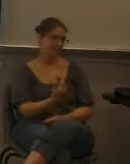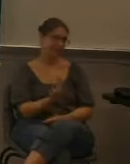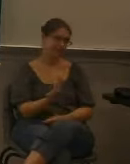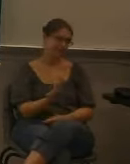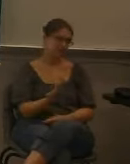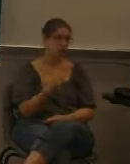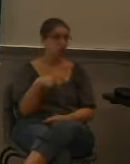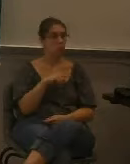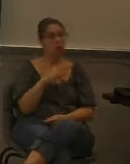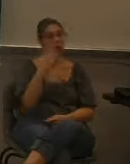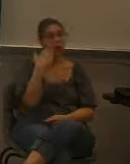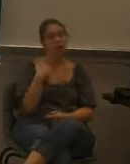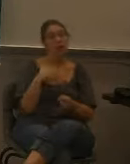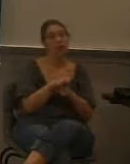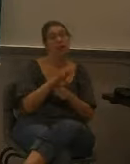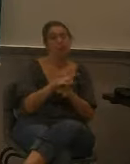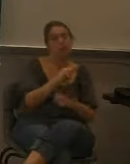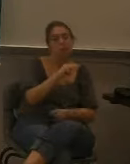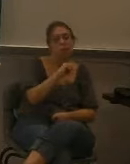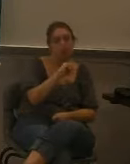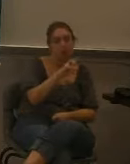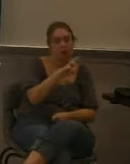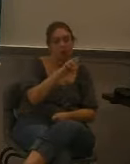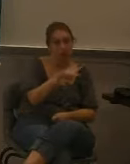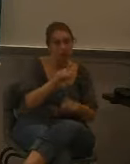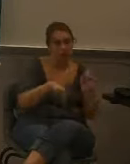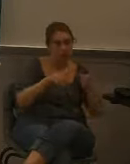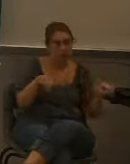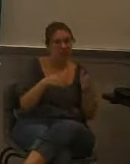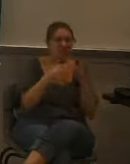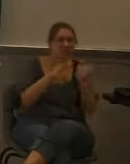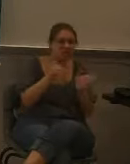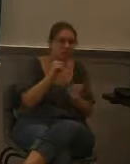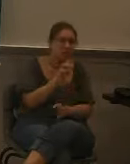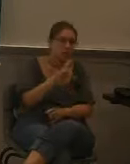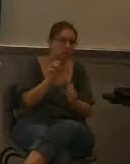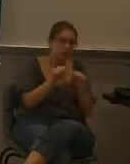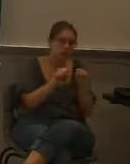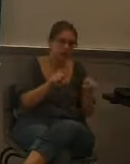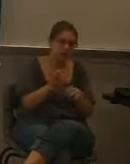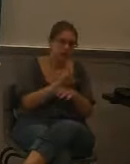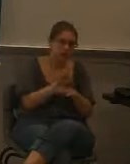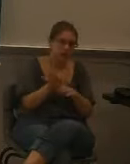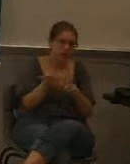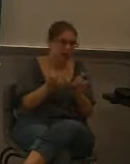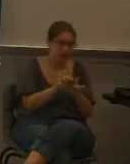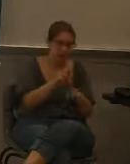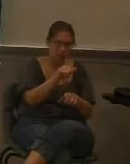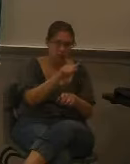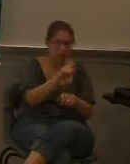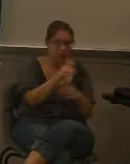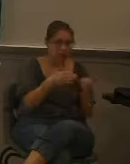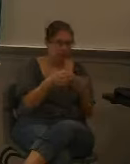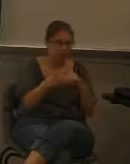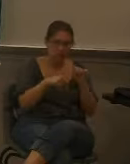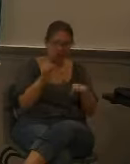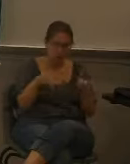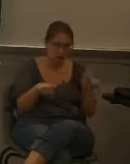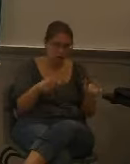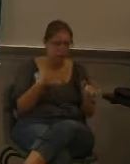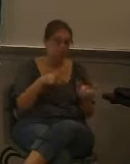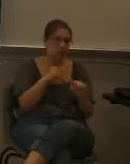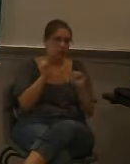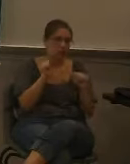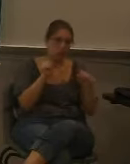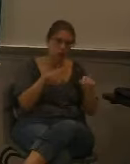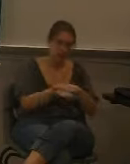We know that there's enough microbial diversity generally for an ecosystem to function at the same rate regardless of diversity. That is, we can